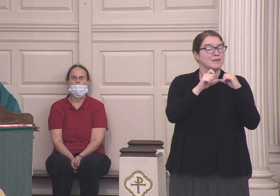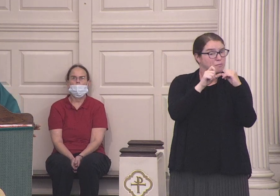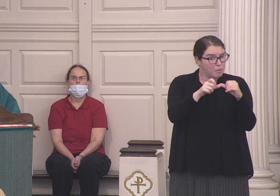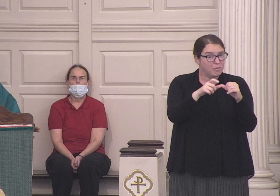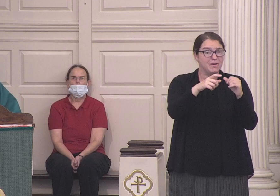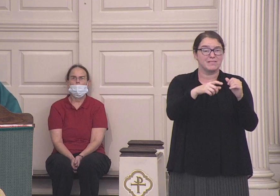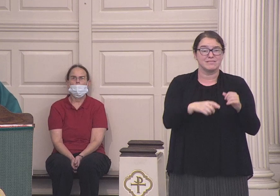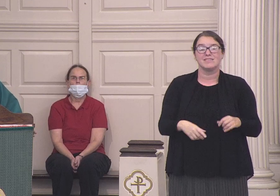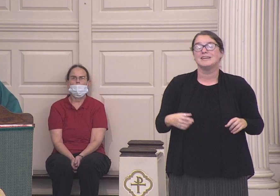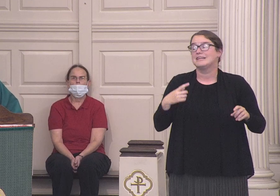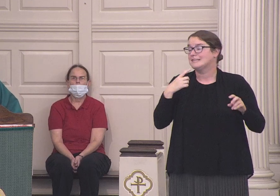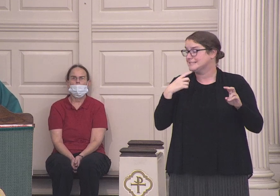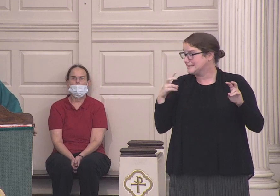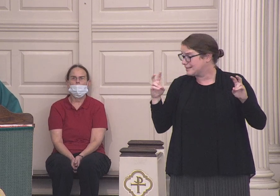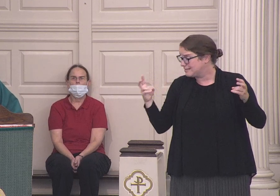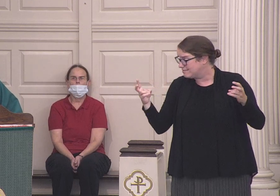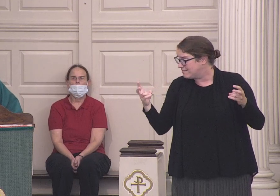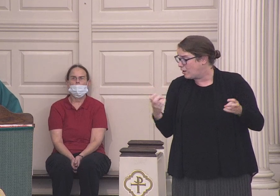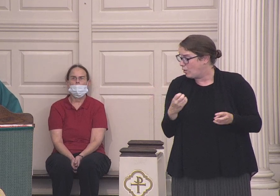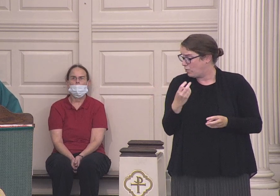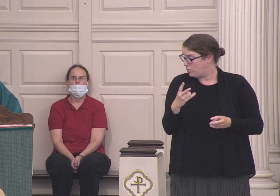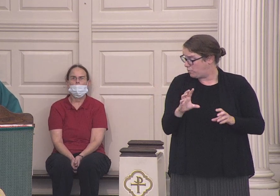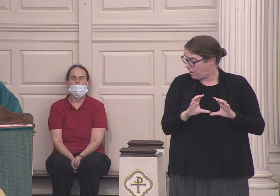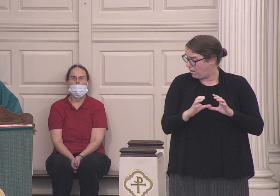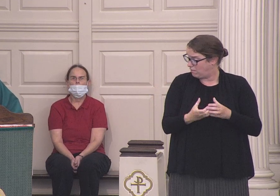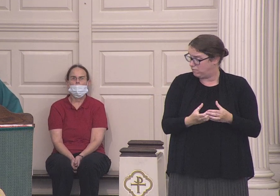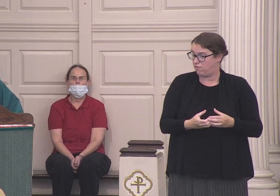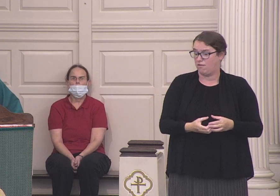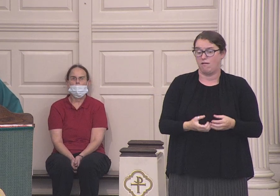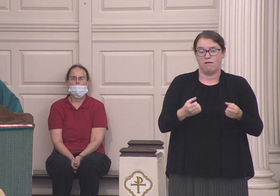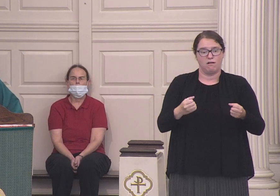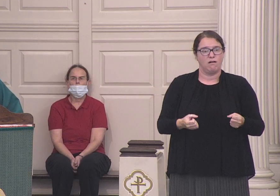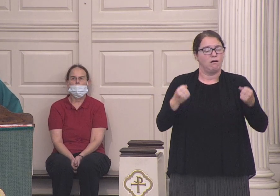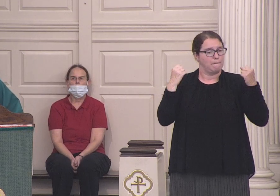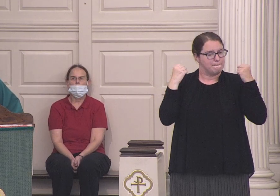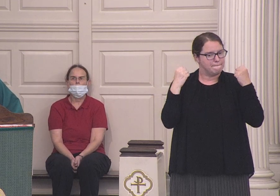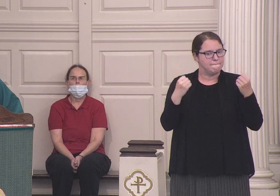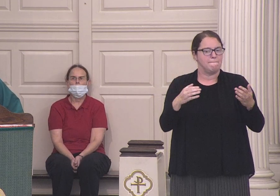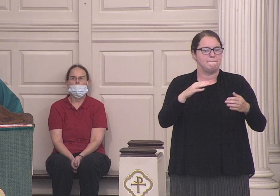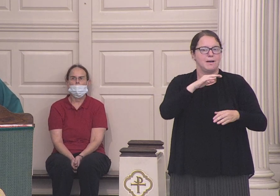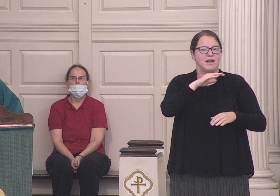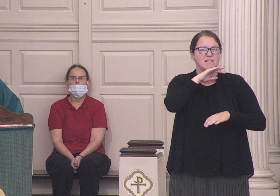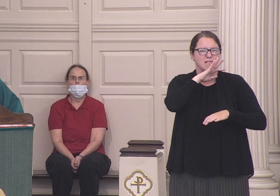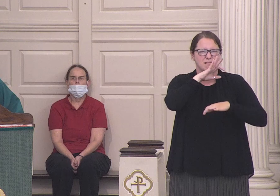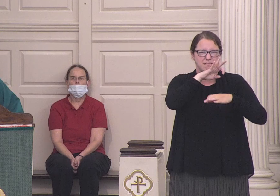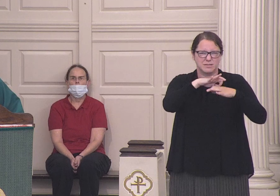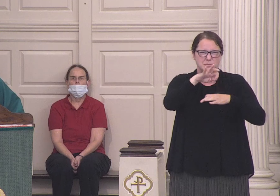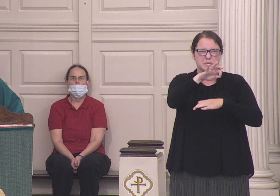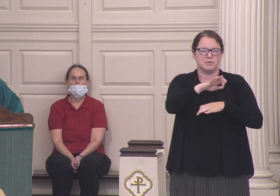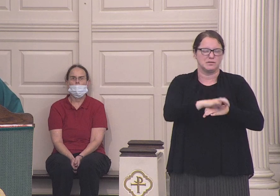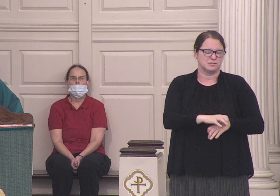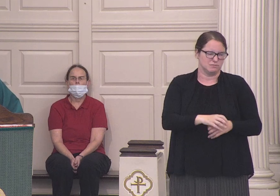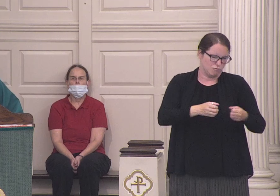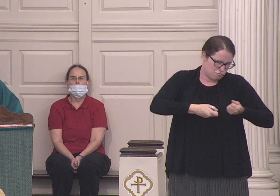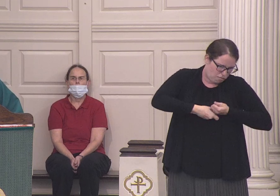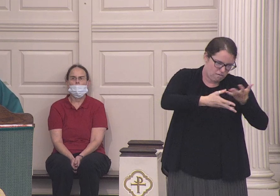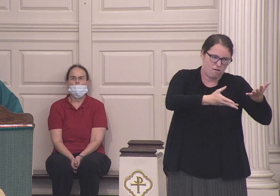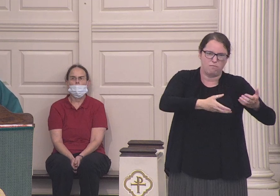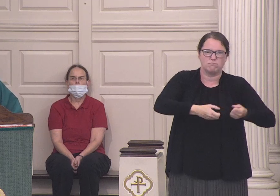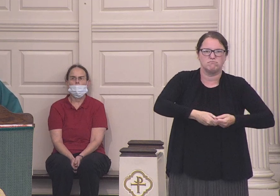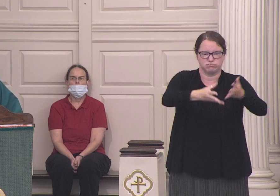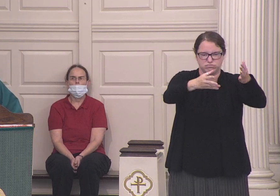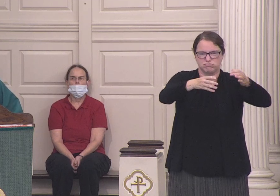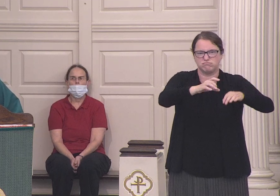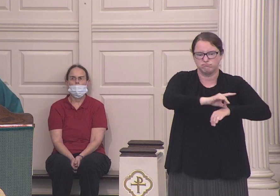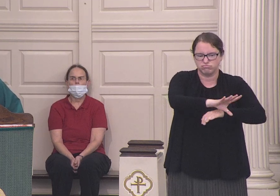and they anointed with oil many who were sick and cured them. Many people need healing. Many